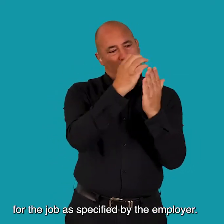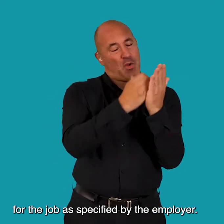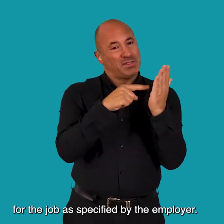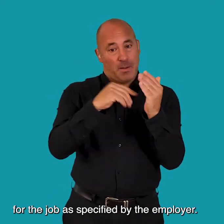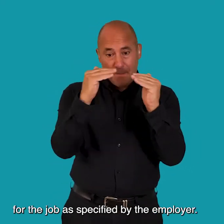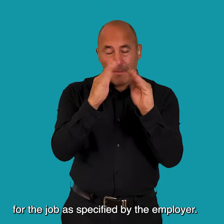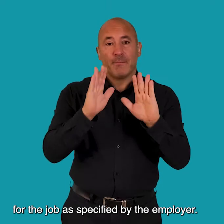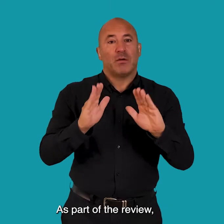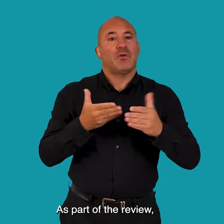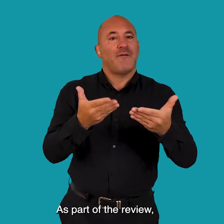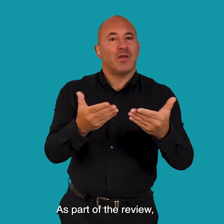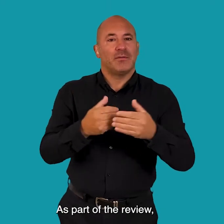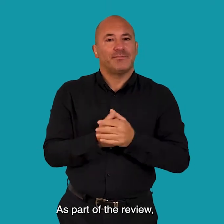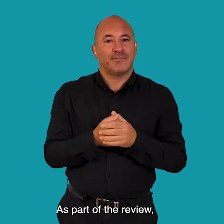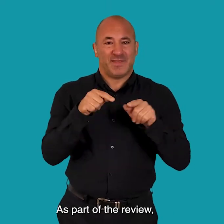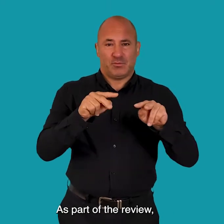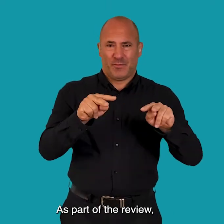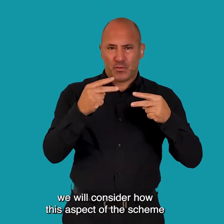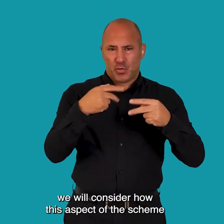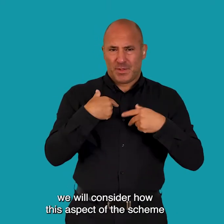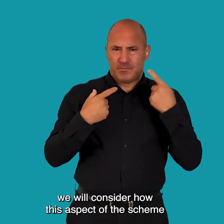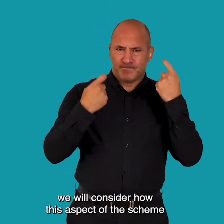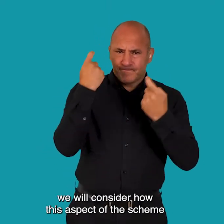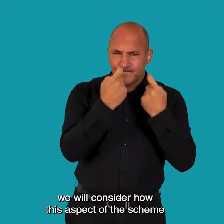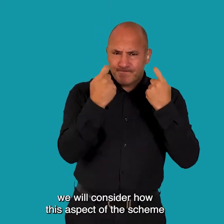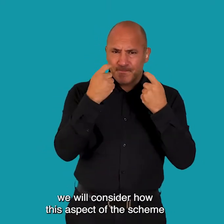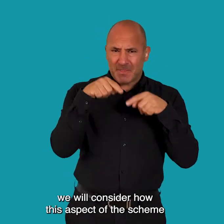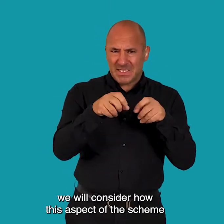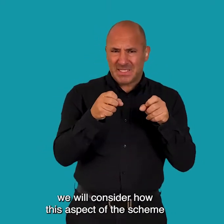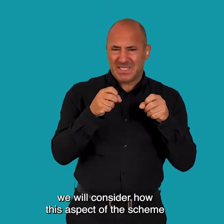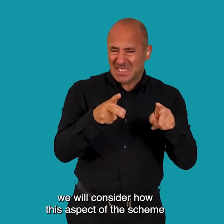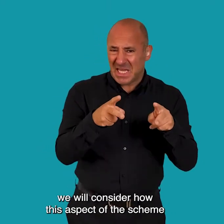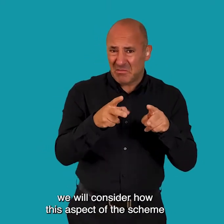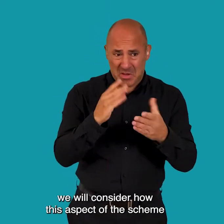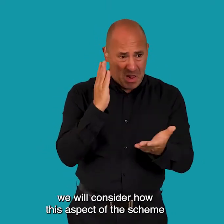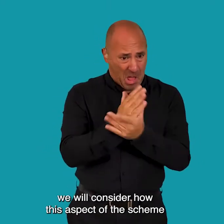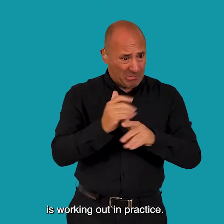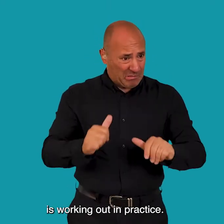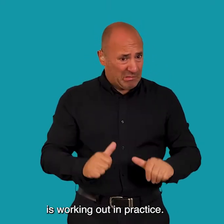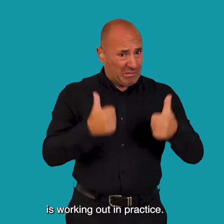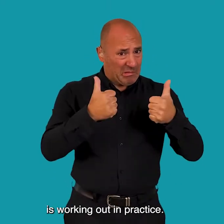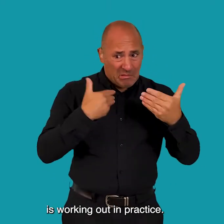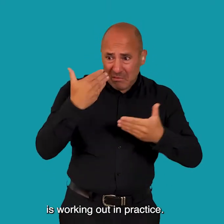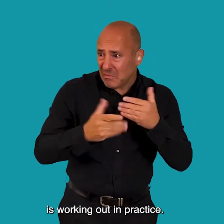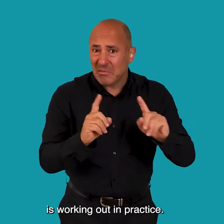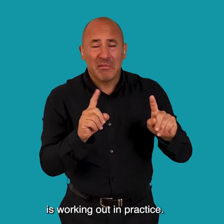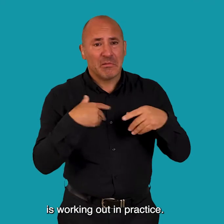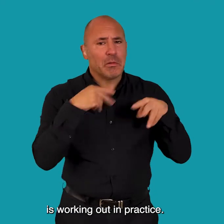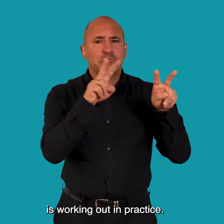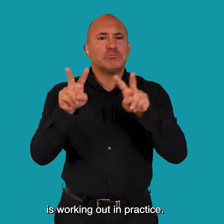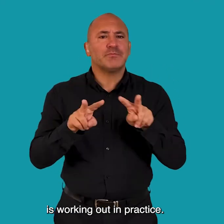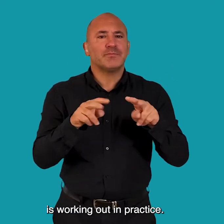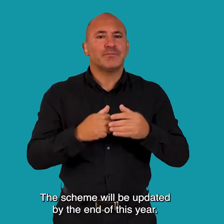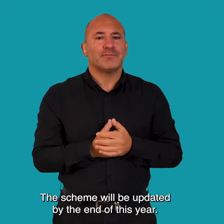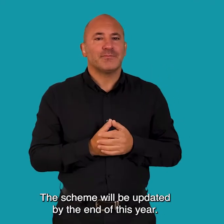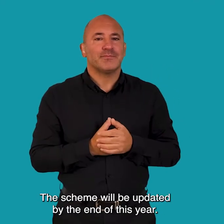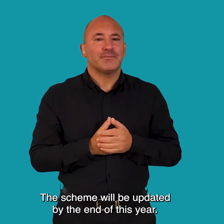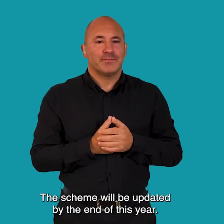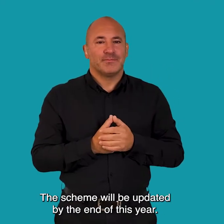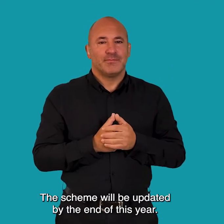employer. As part of the review, we will consider how this aspect of the scheme is working out in practice. The scheme will be updated